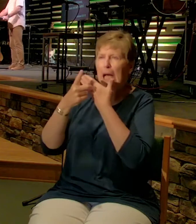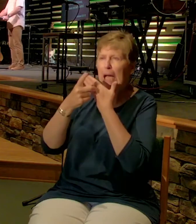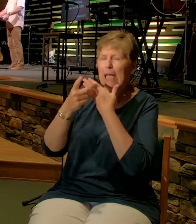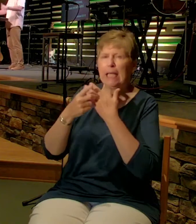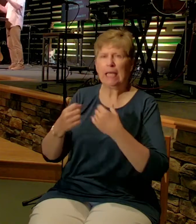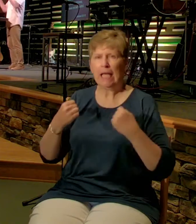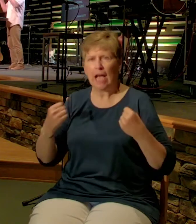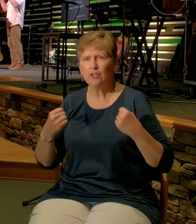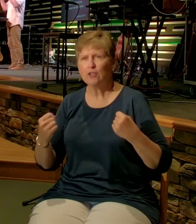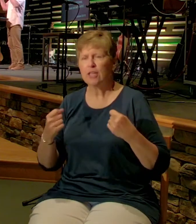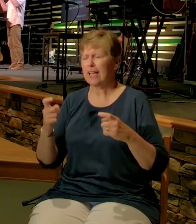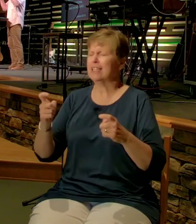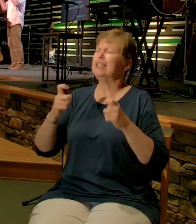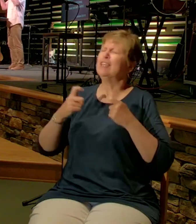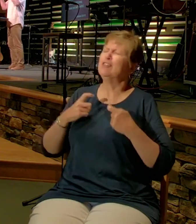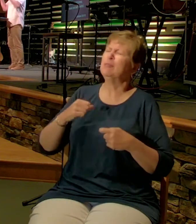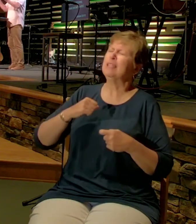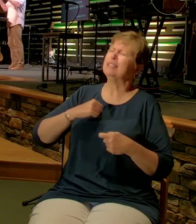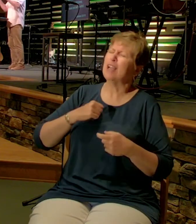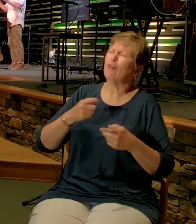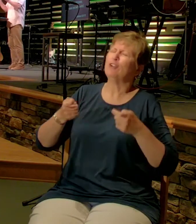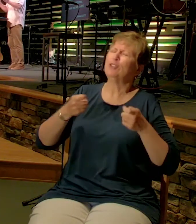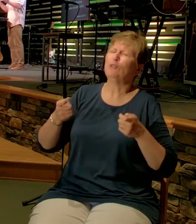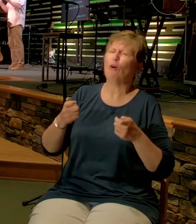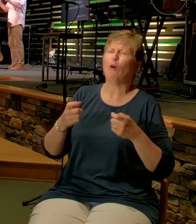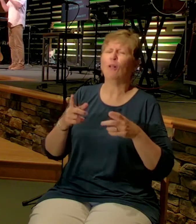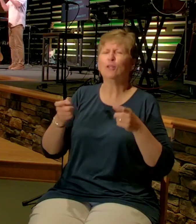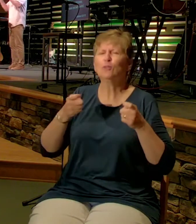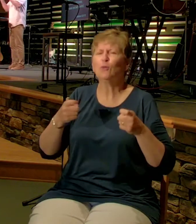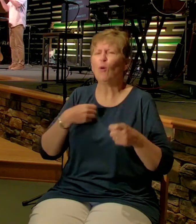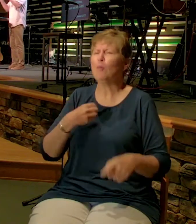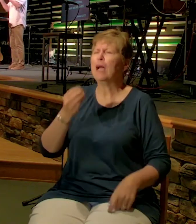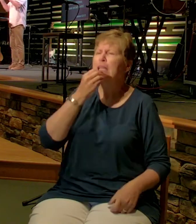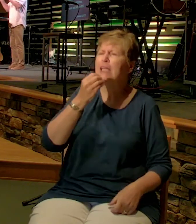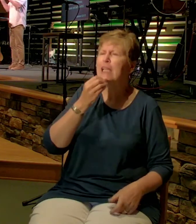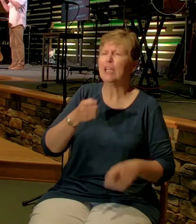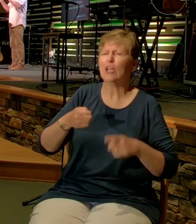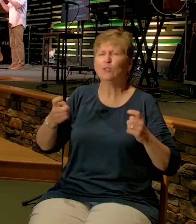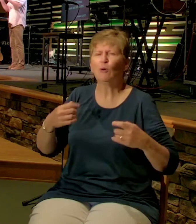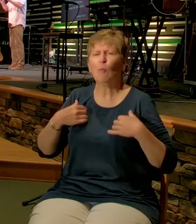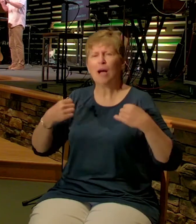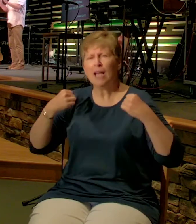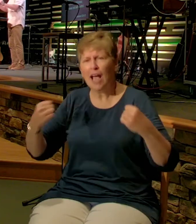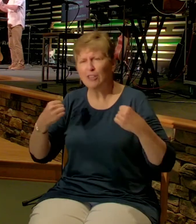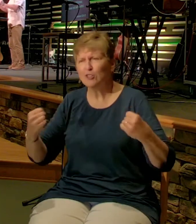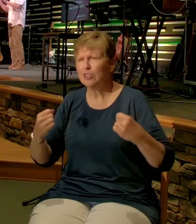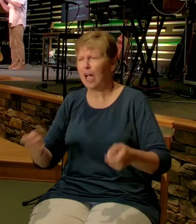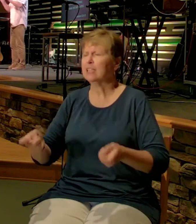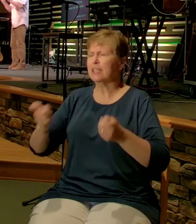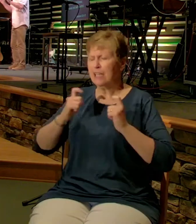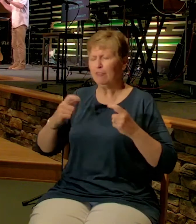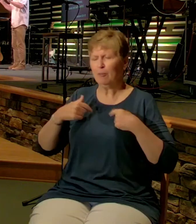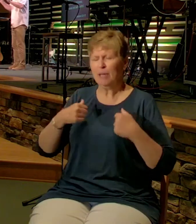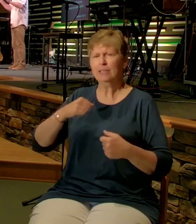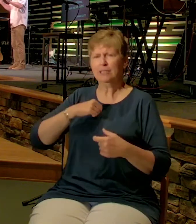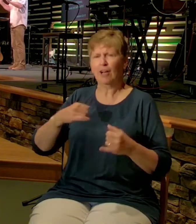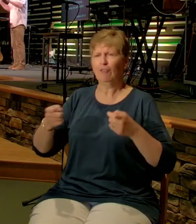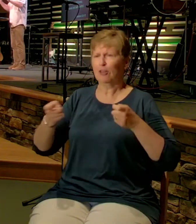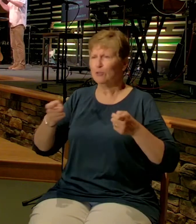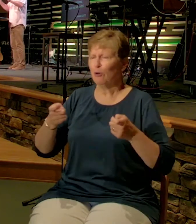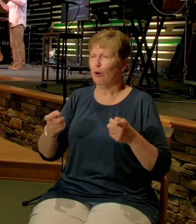people would say, give me some of this self-control. So first thing to consider is this. I really believe that most